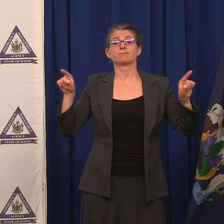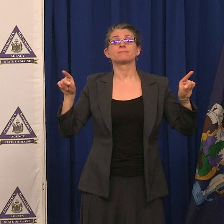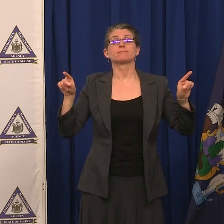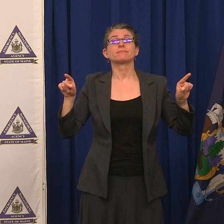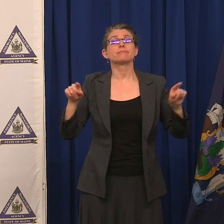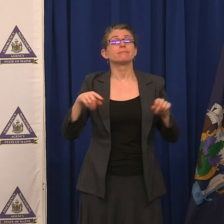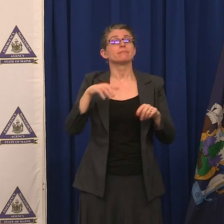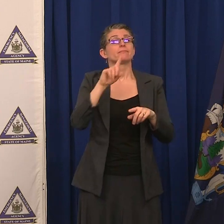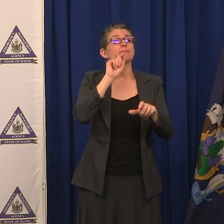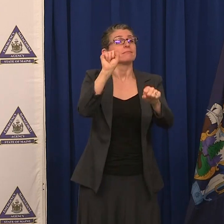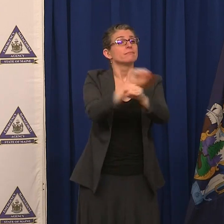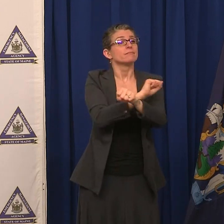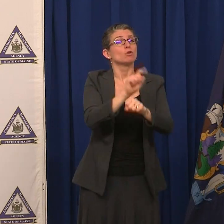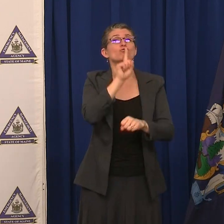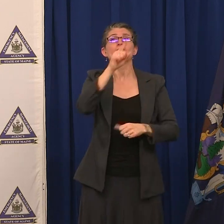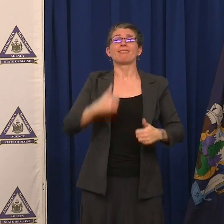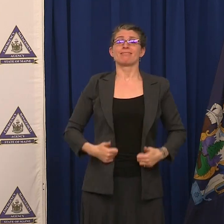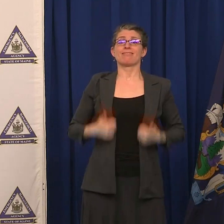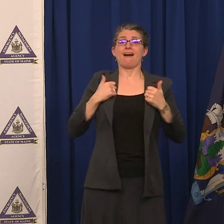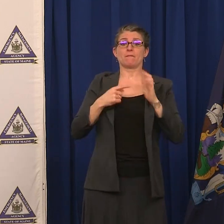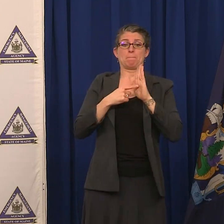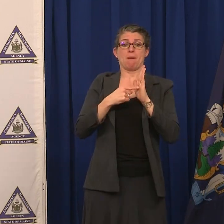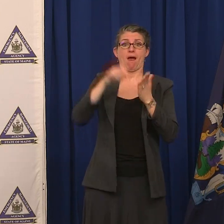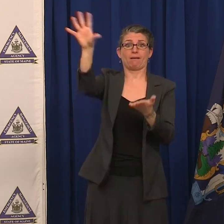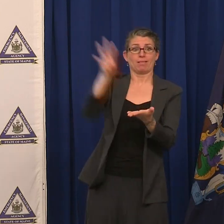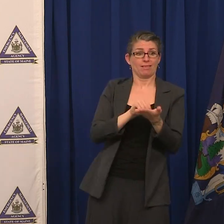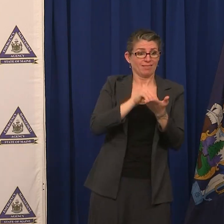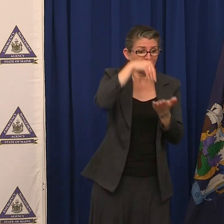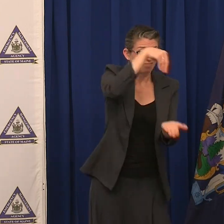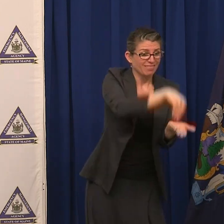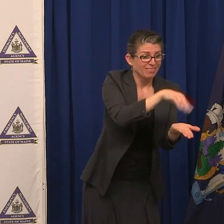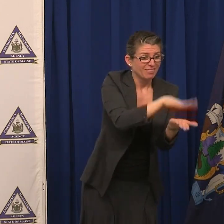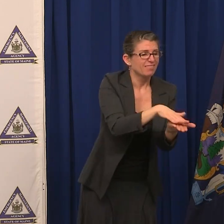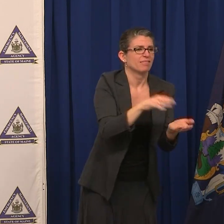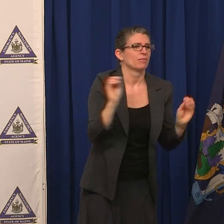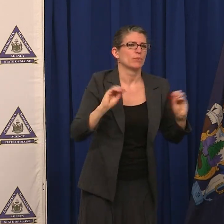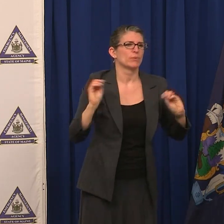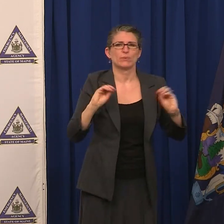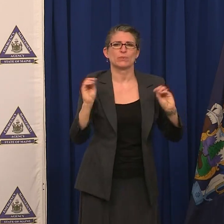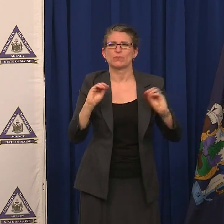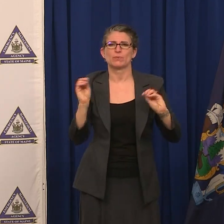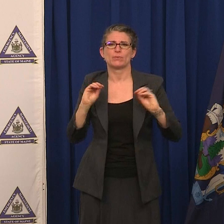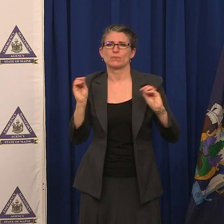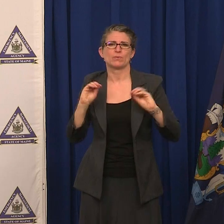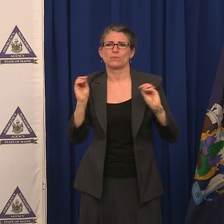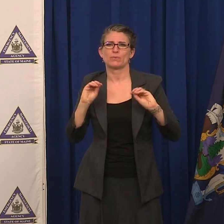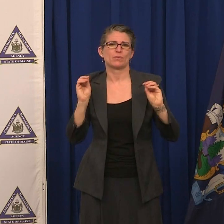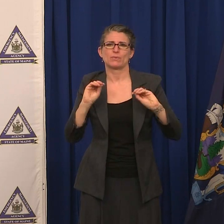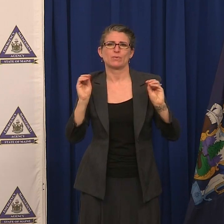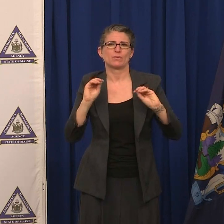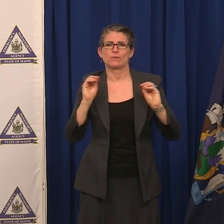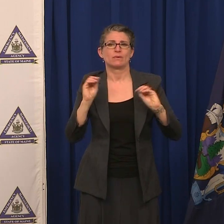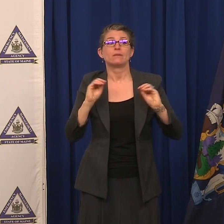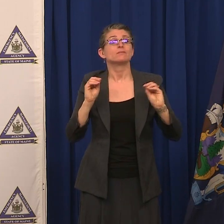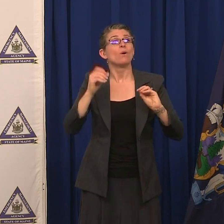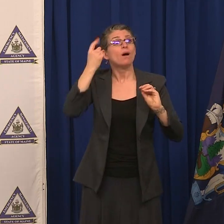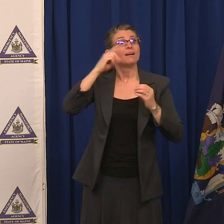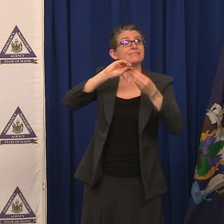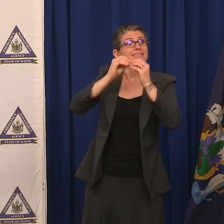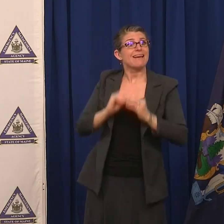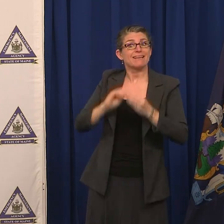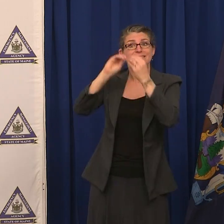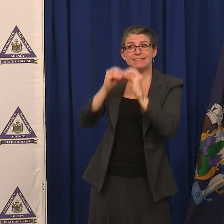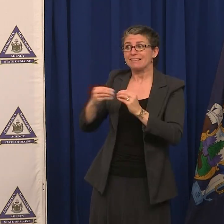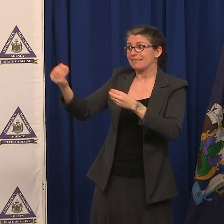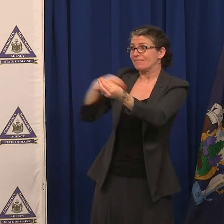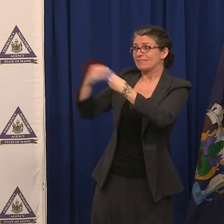the assumptions we put in, and then on the other side, how well Maine people follow those assumptions. One of the reasons